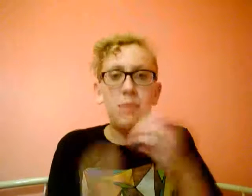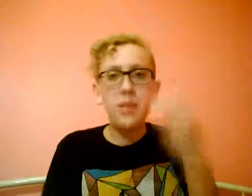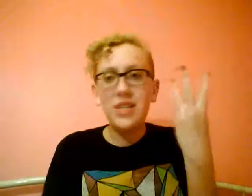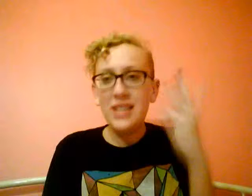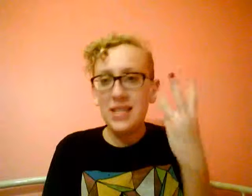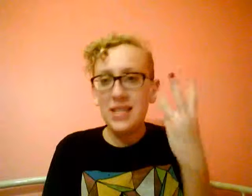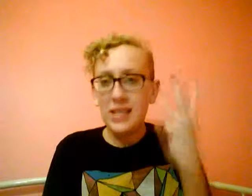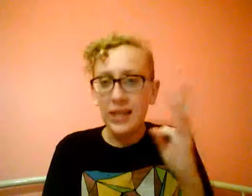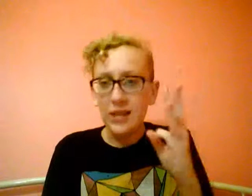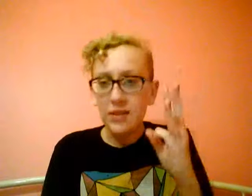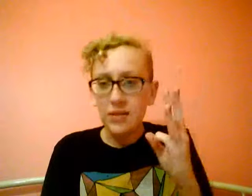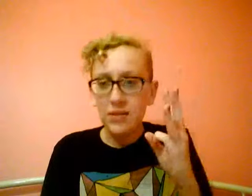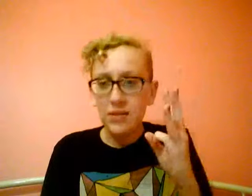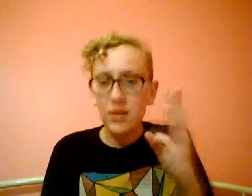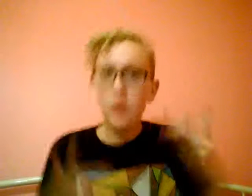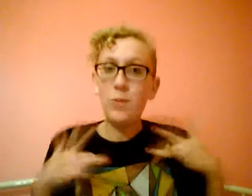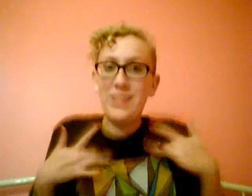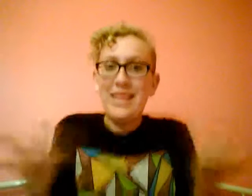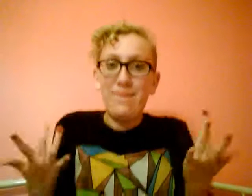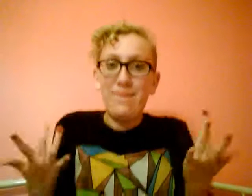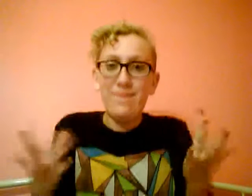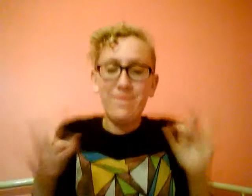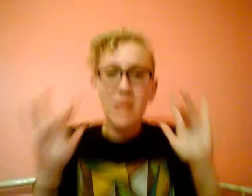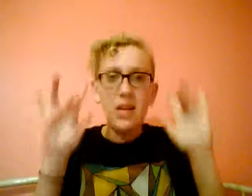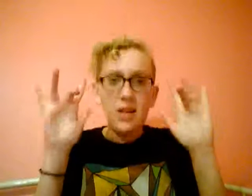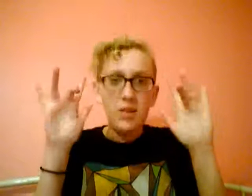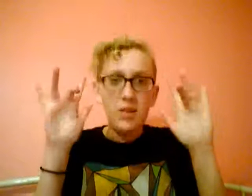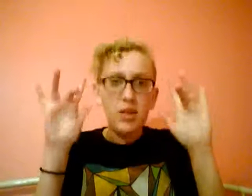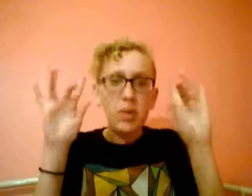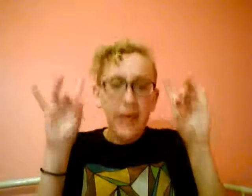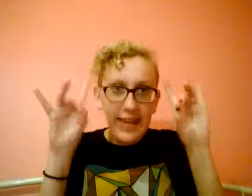Number 16. What's up? So it's an open 8